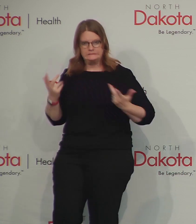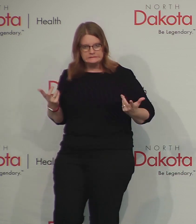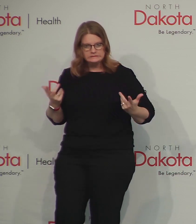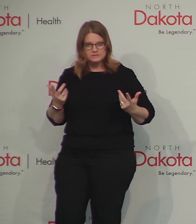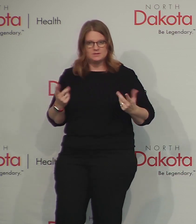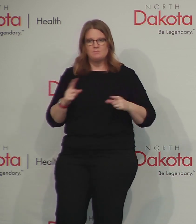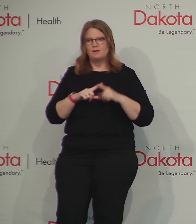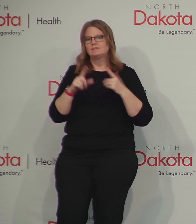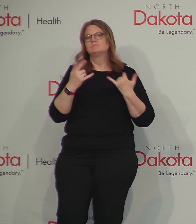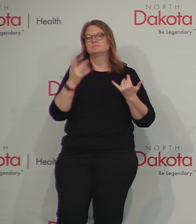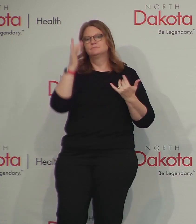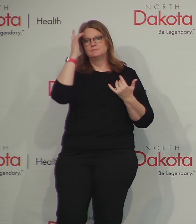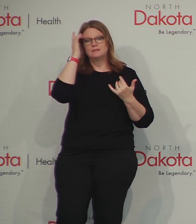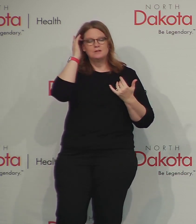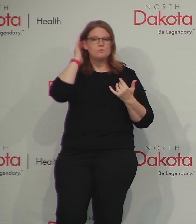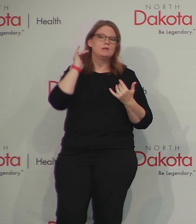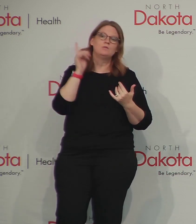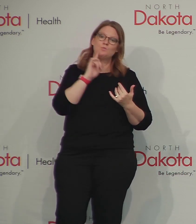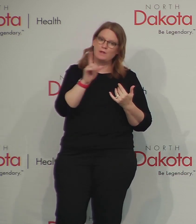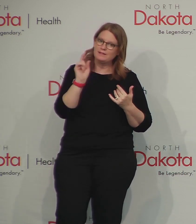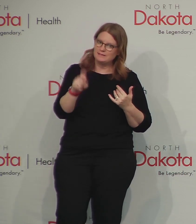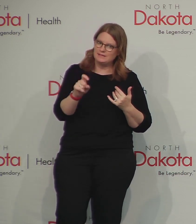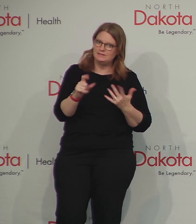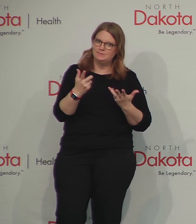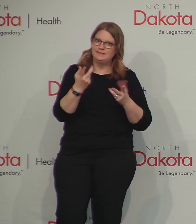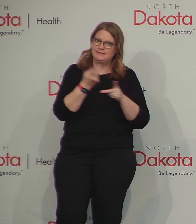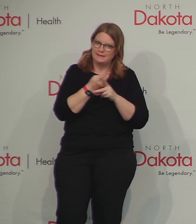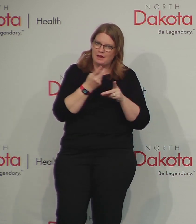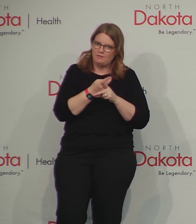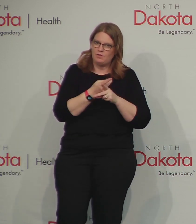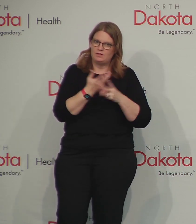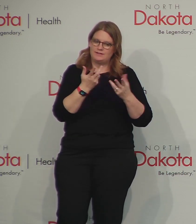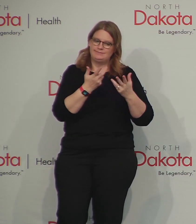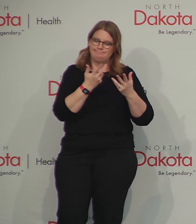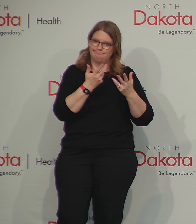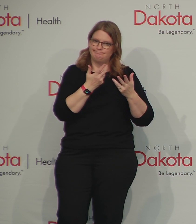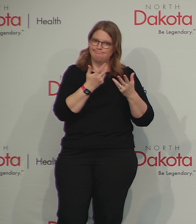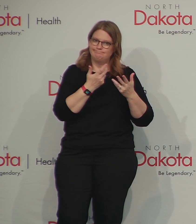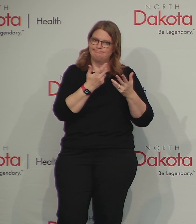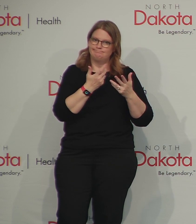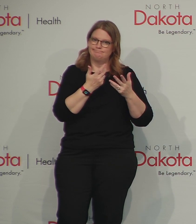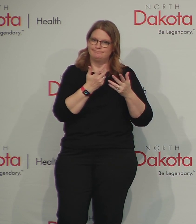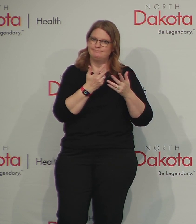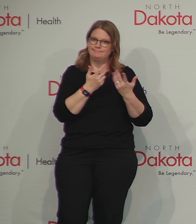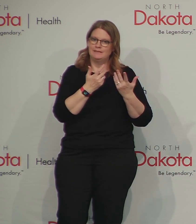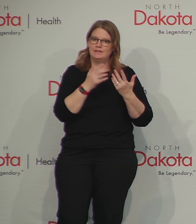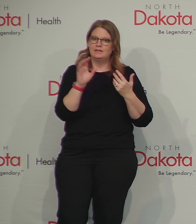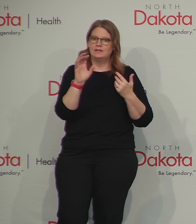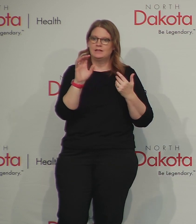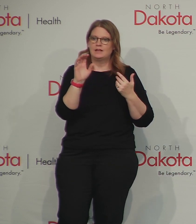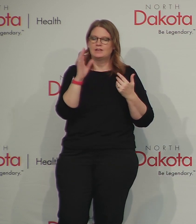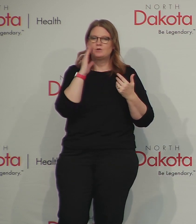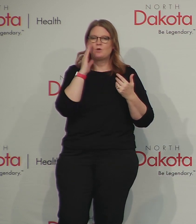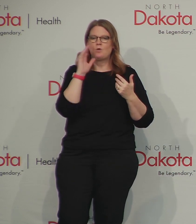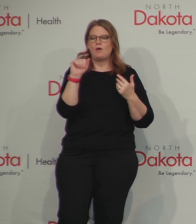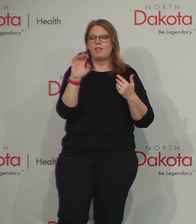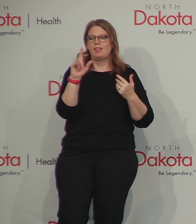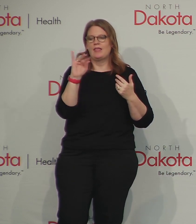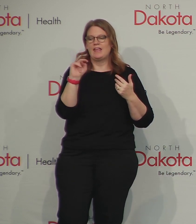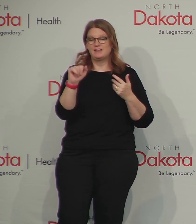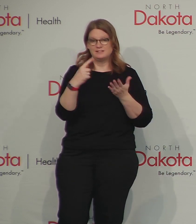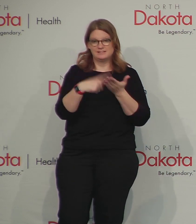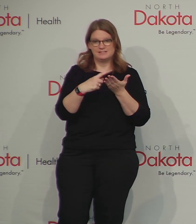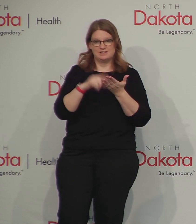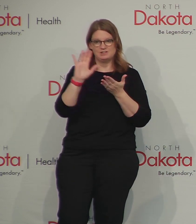and start saving lives right now. And again, when I think with Alena talking about the challenges that